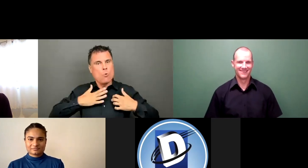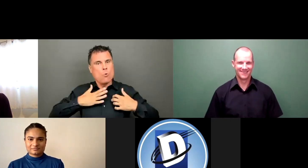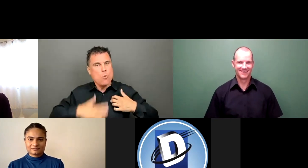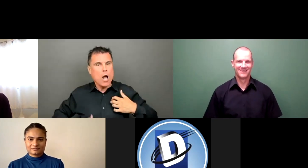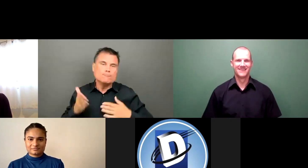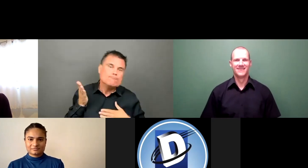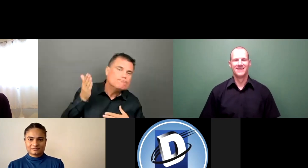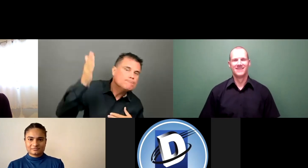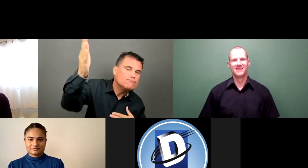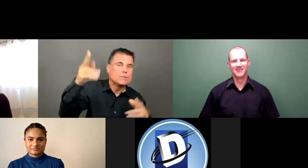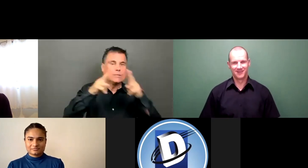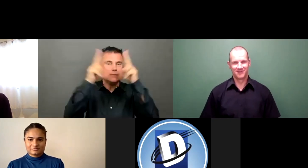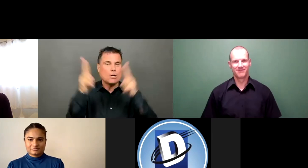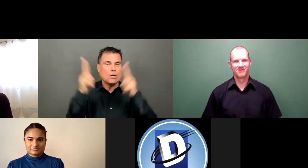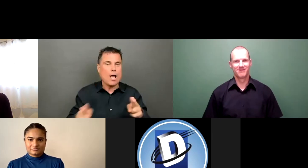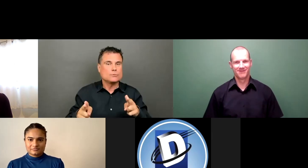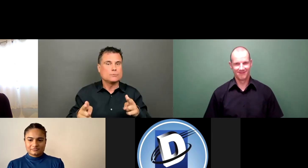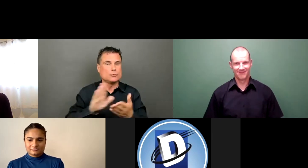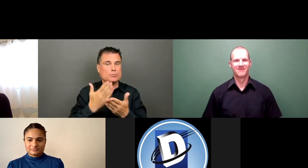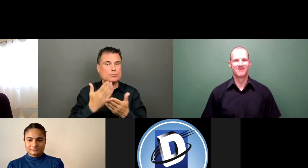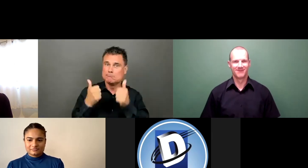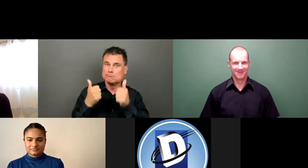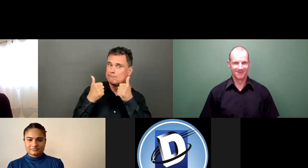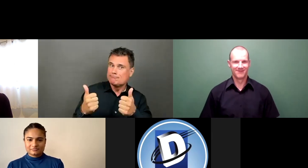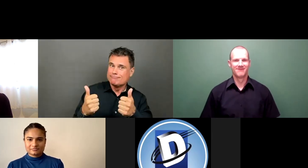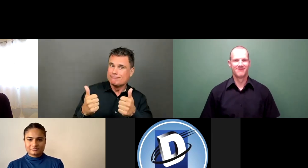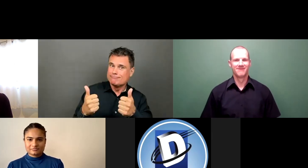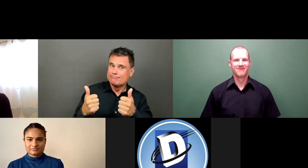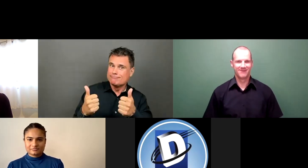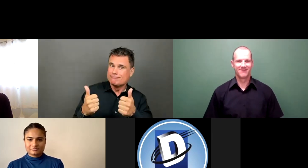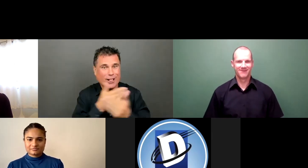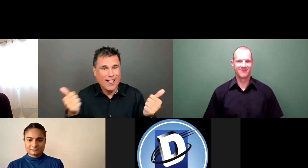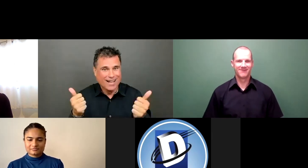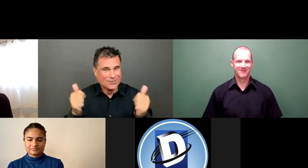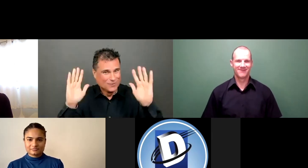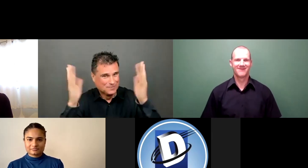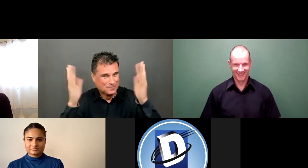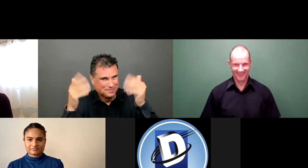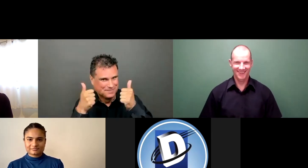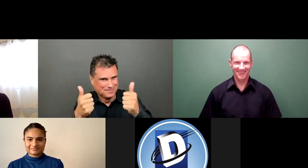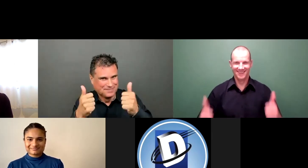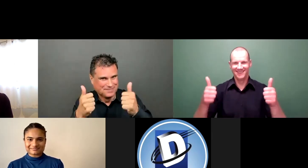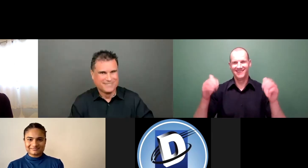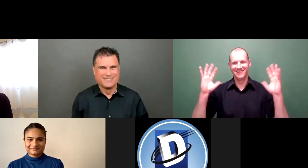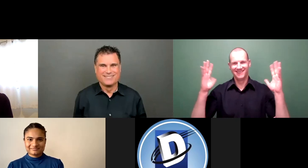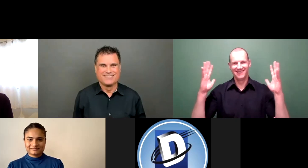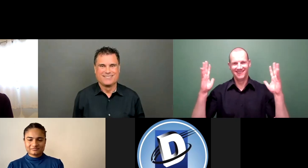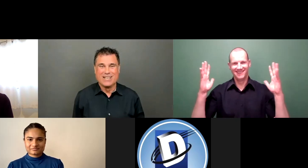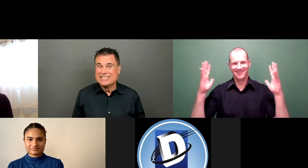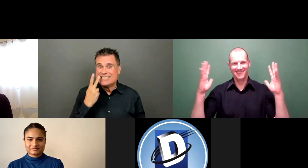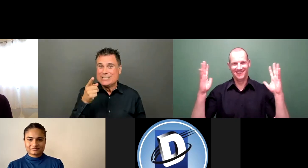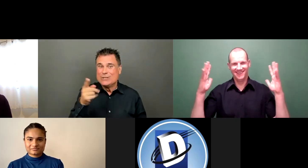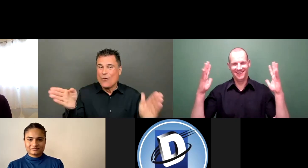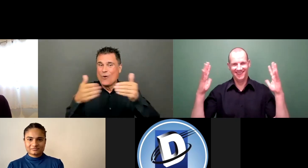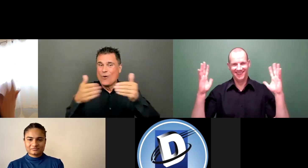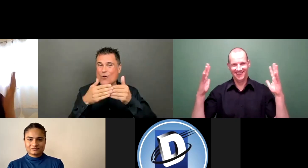then also, if you consider to be in a future international sign interpreter, and yeah, good luck for you. And